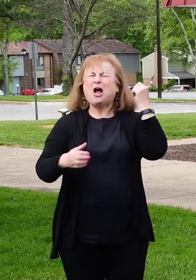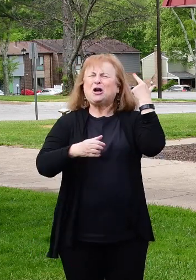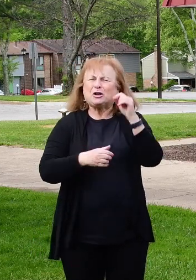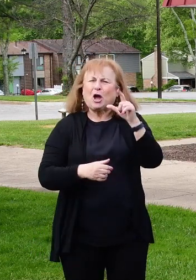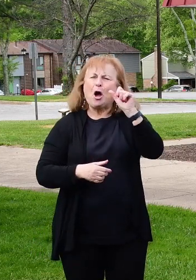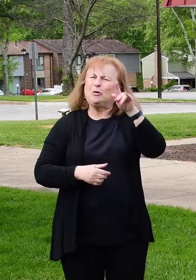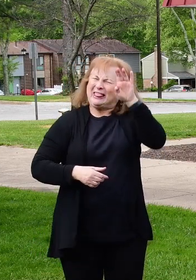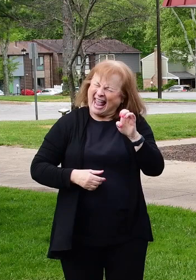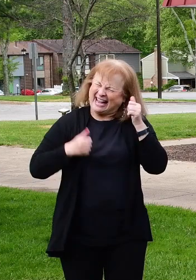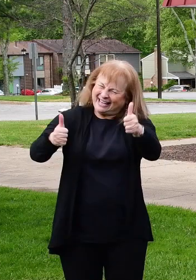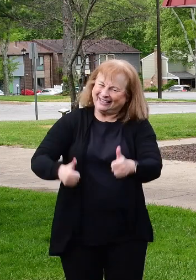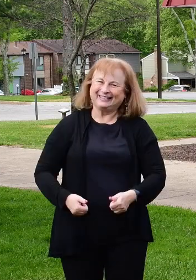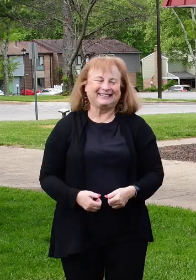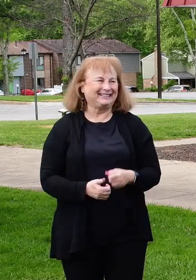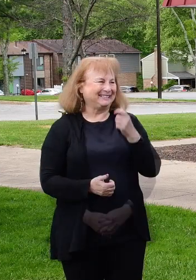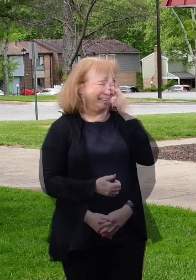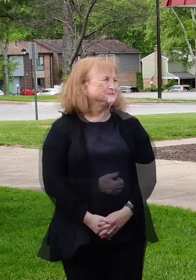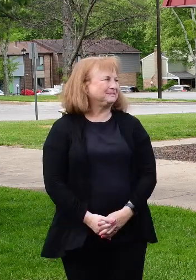go Lake!